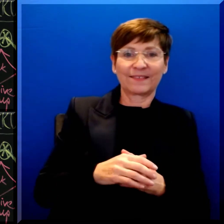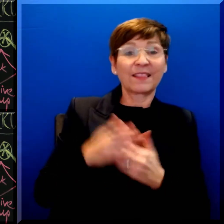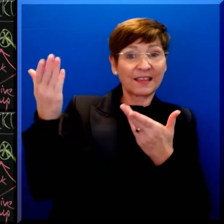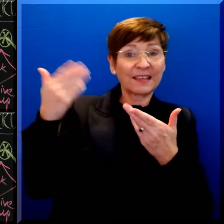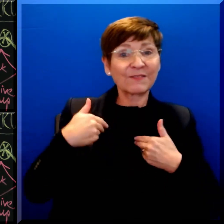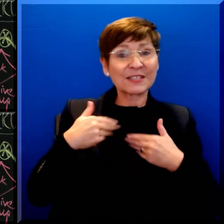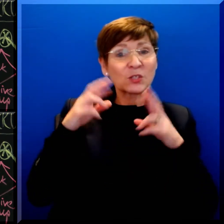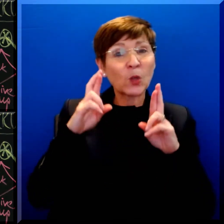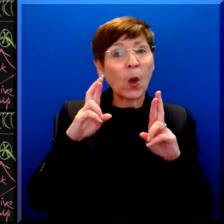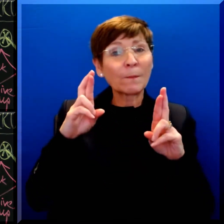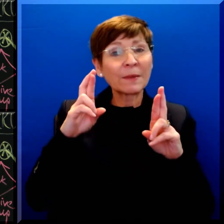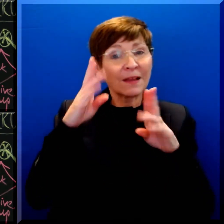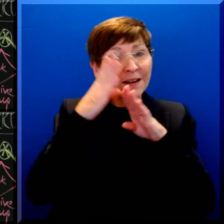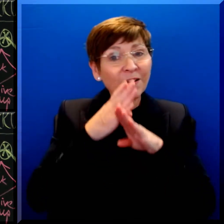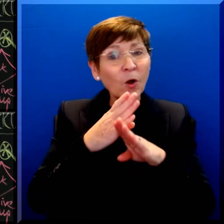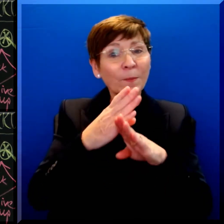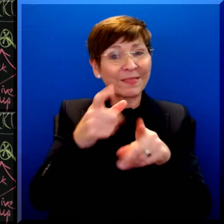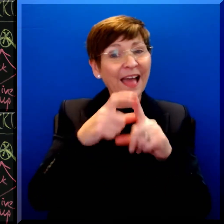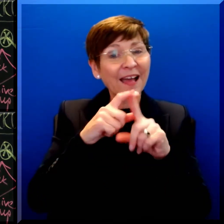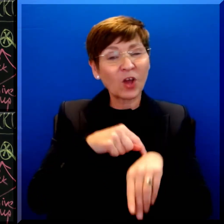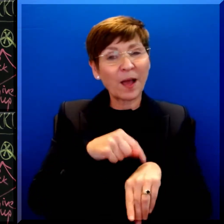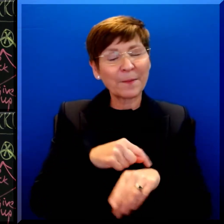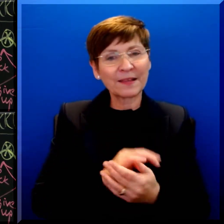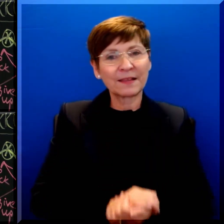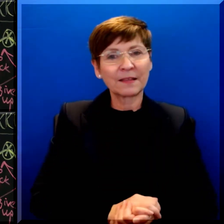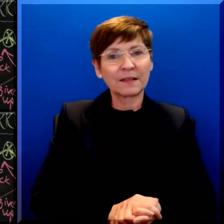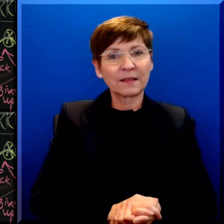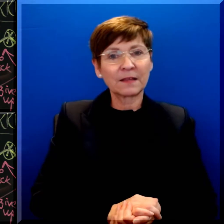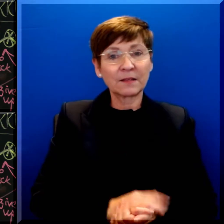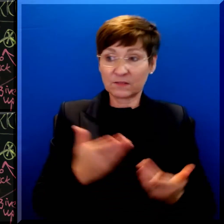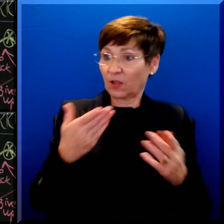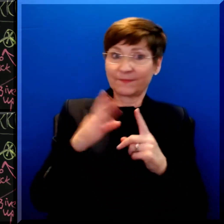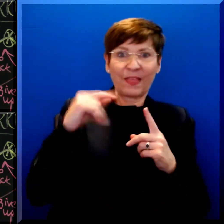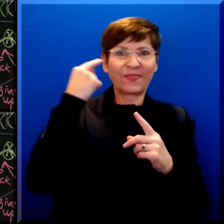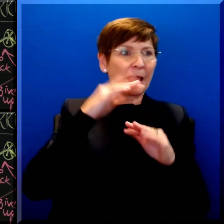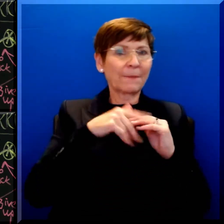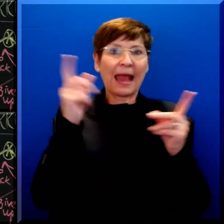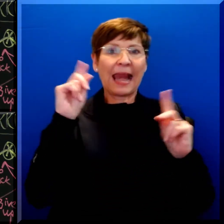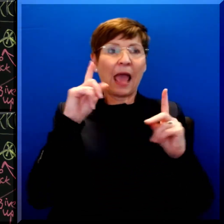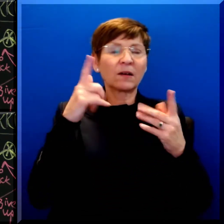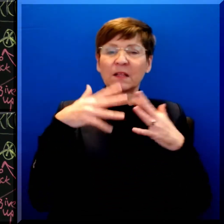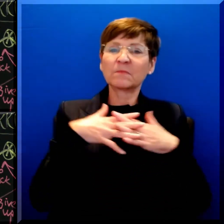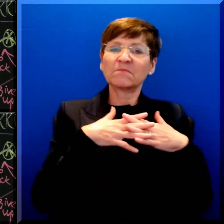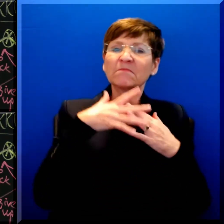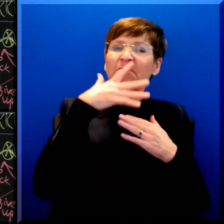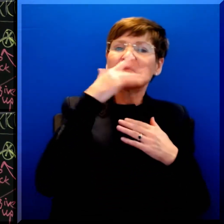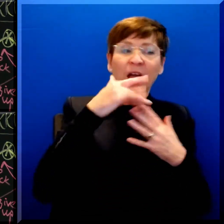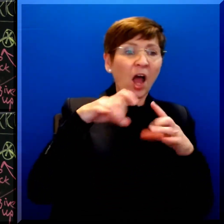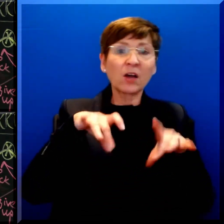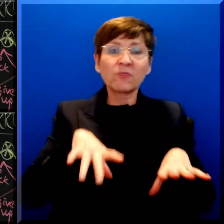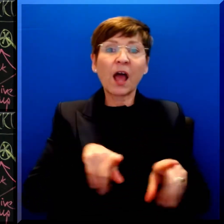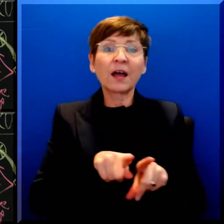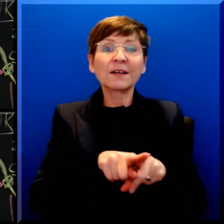us such hope in hard times. Amen? Like, take the situation we're in right now with the racial turmoil in our nation. I mean, let's be